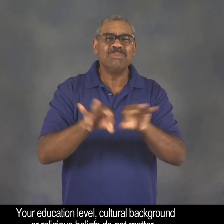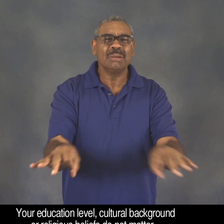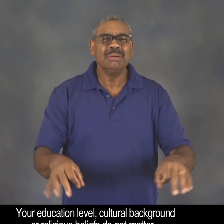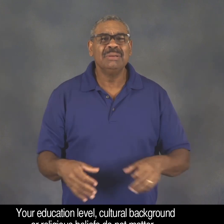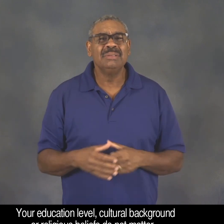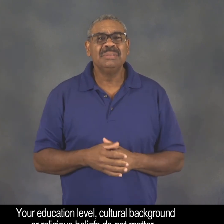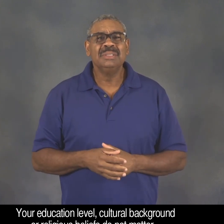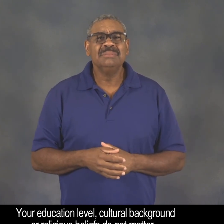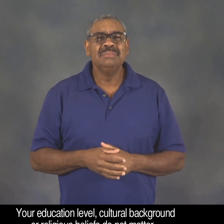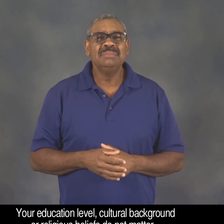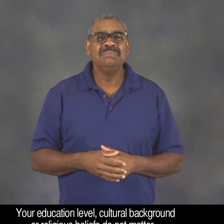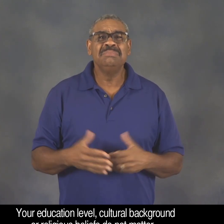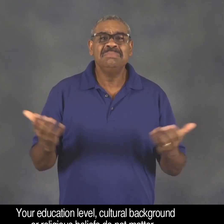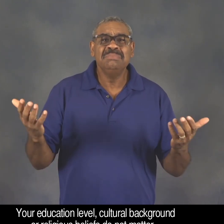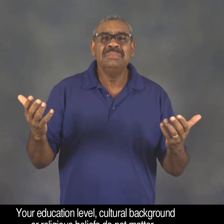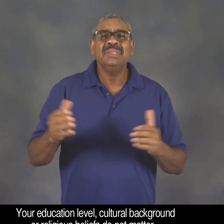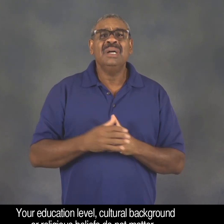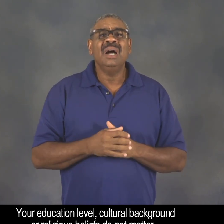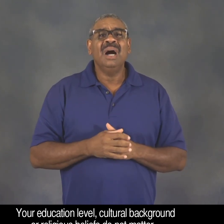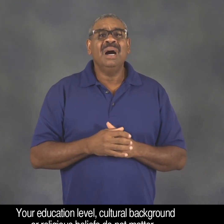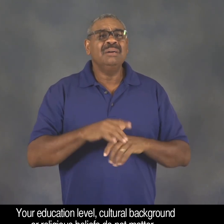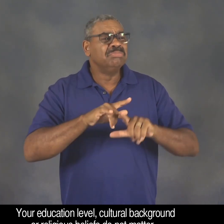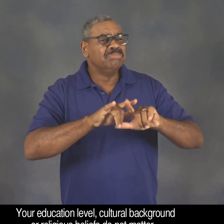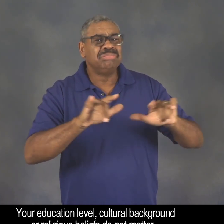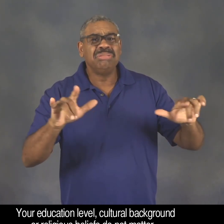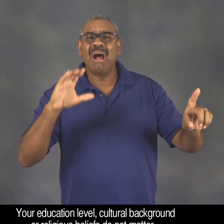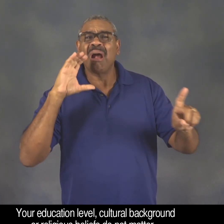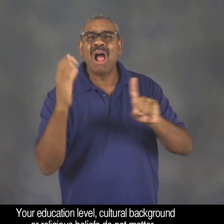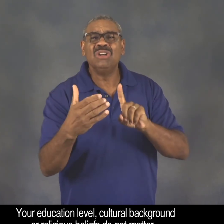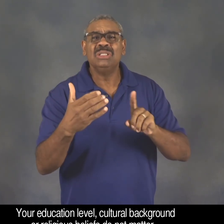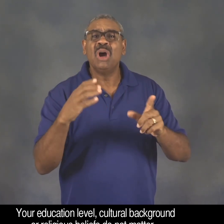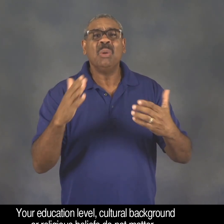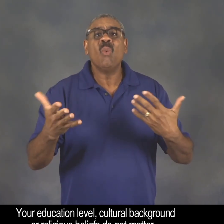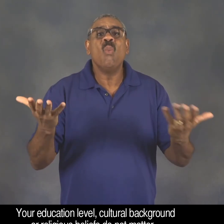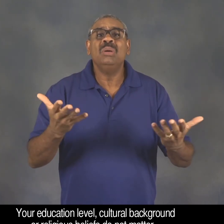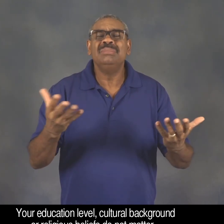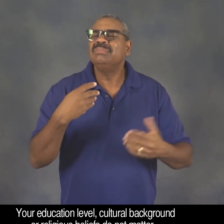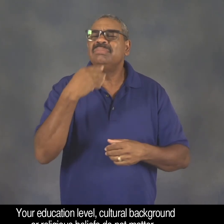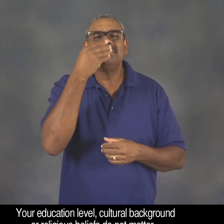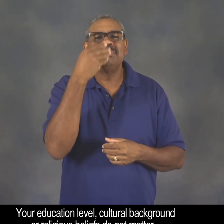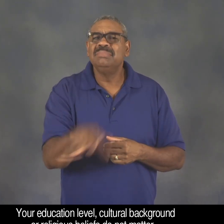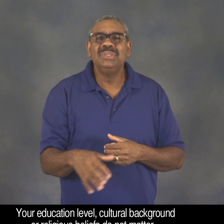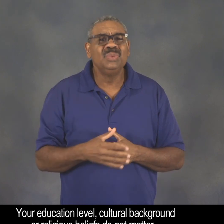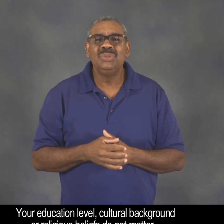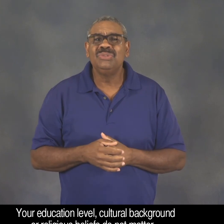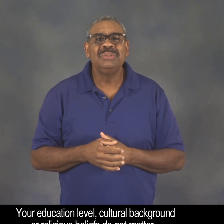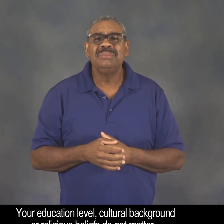your education level, cultural background, or religious beliefs do not matter.